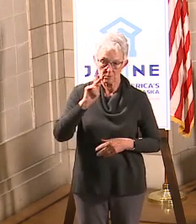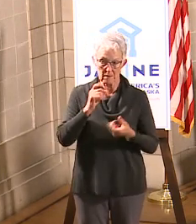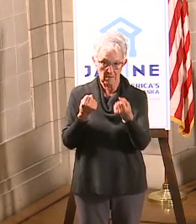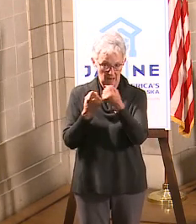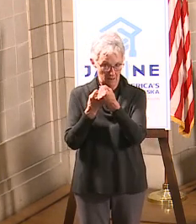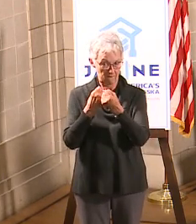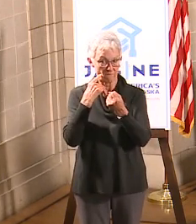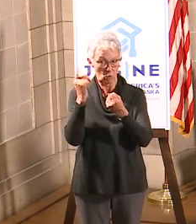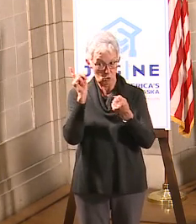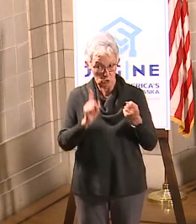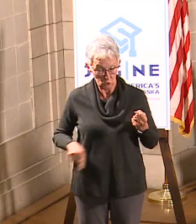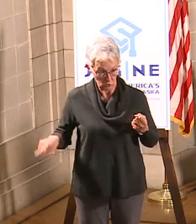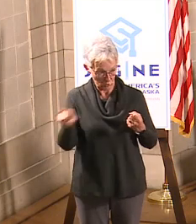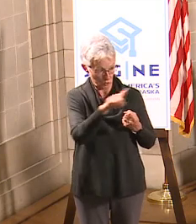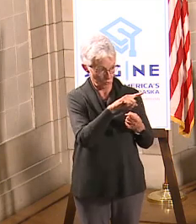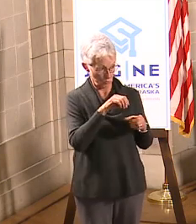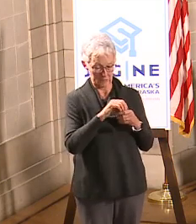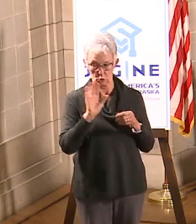your community.